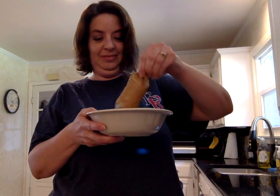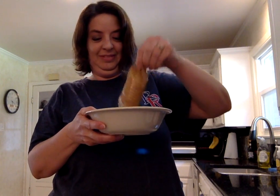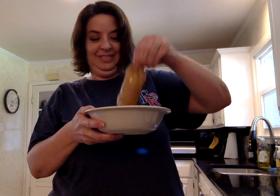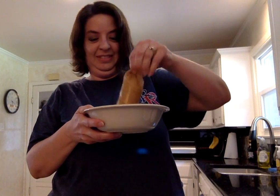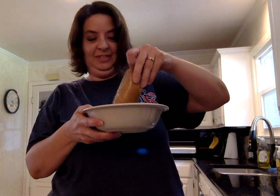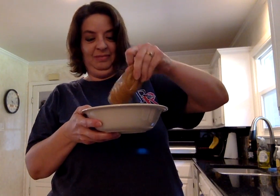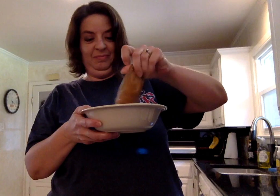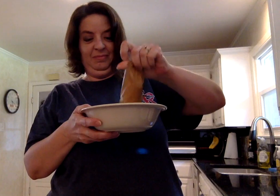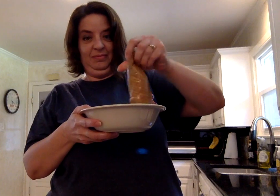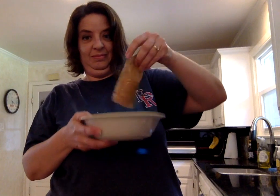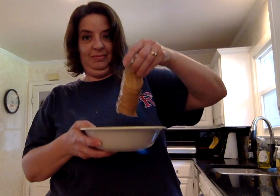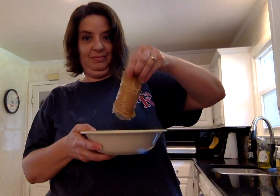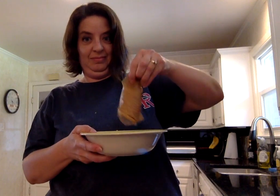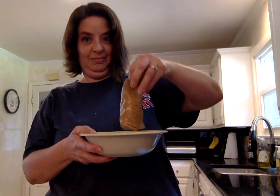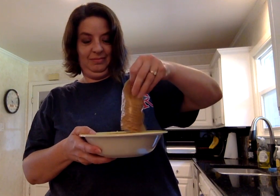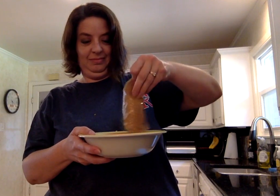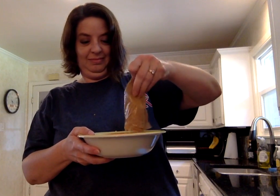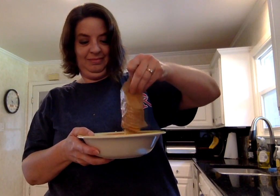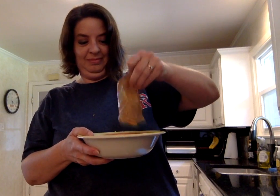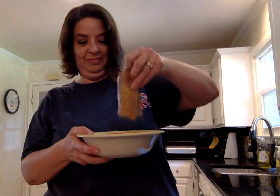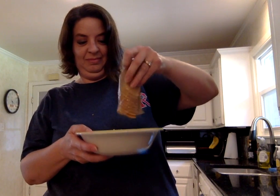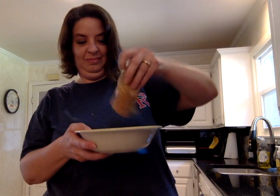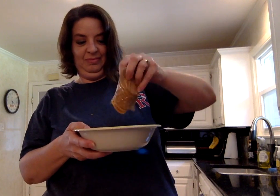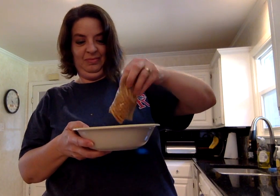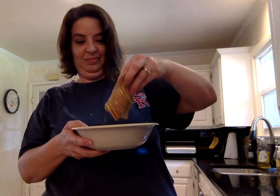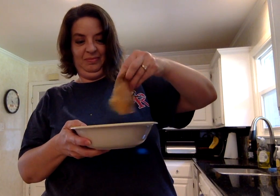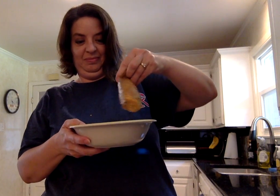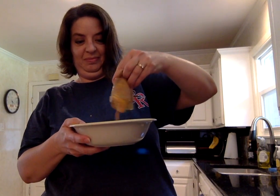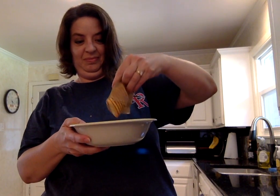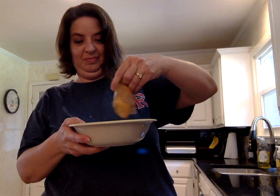the crackers. Okay, crackers are tricky.